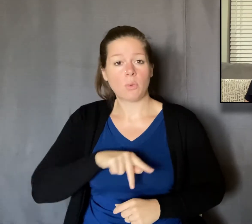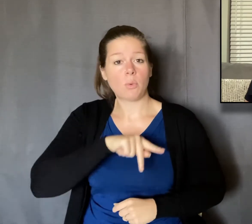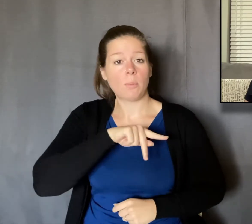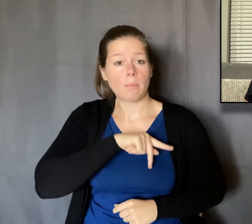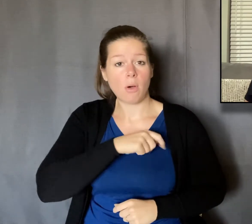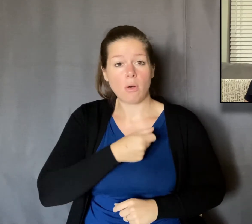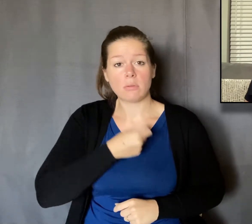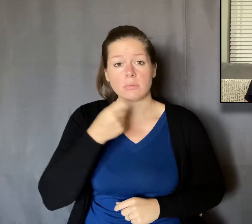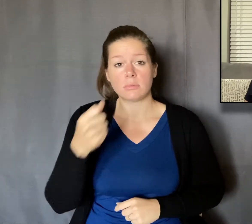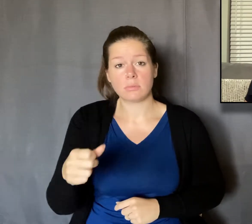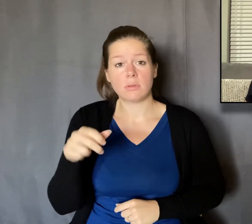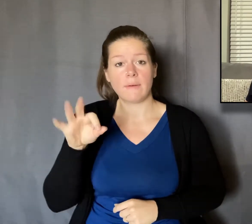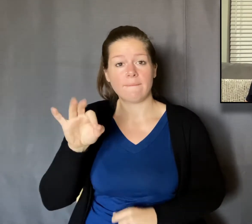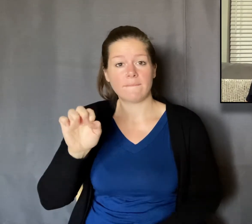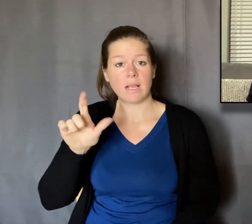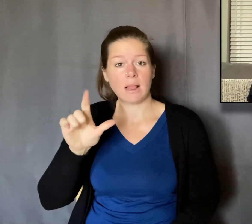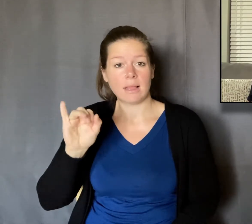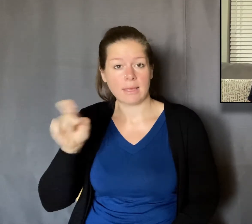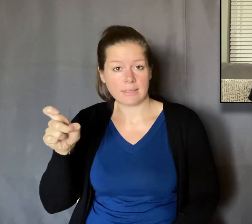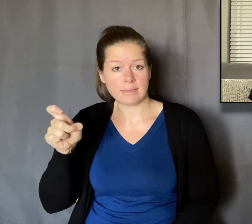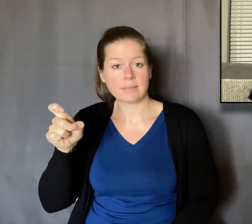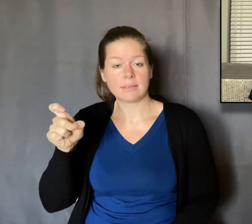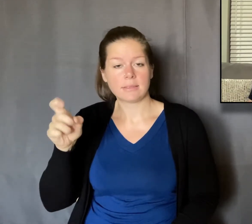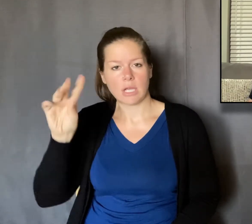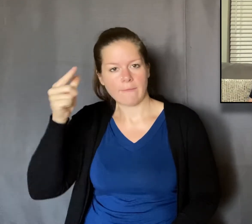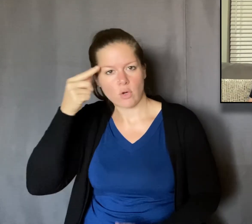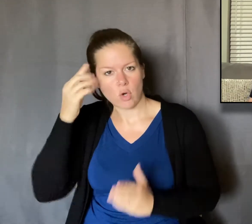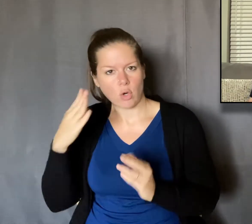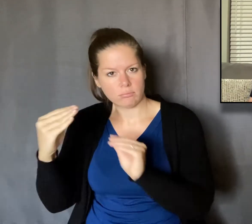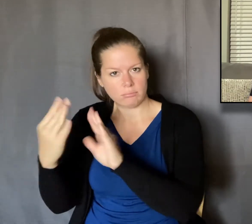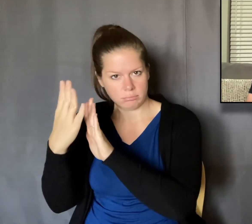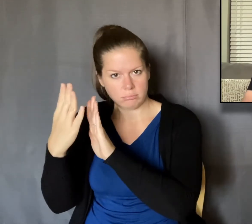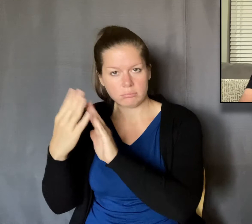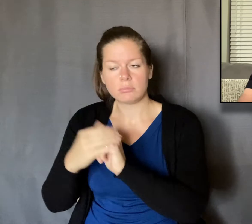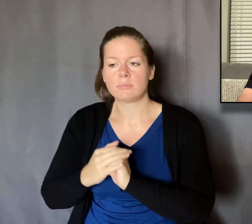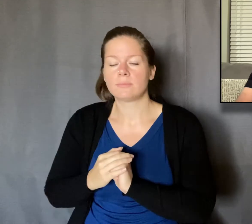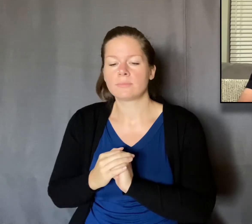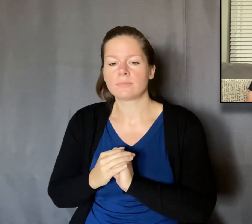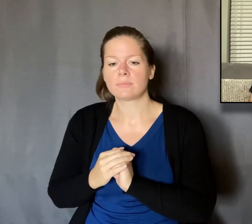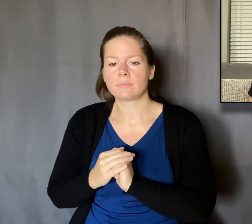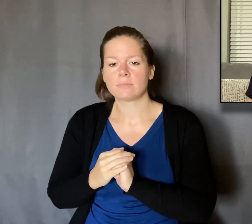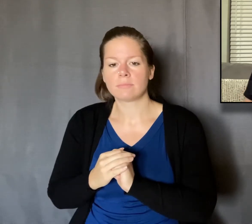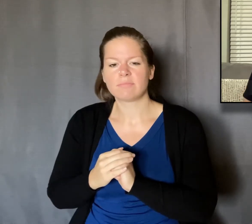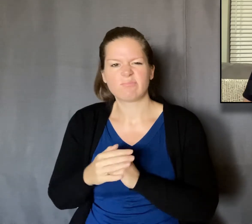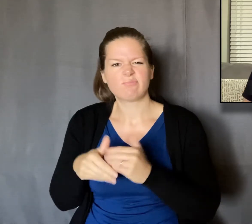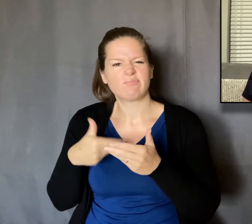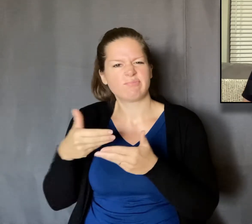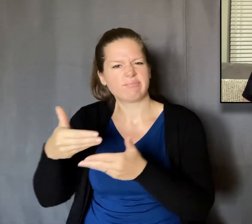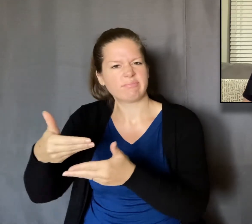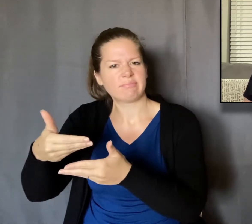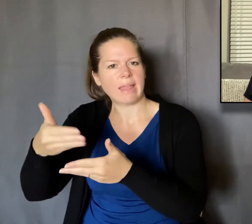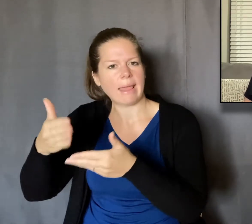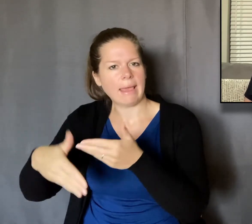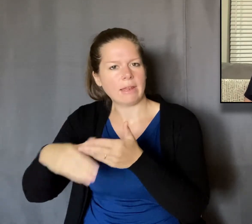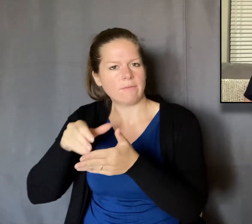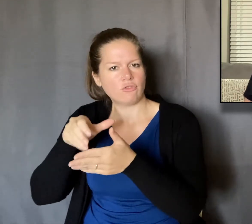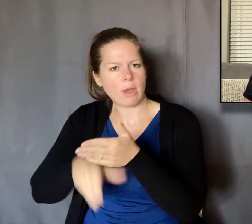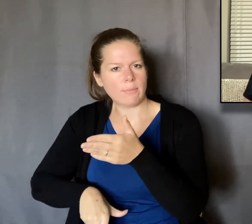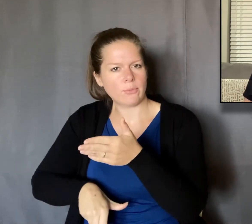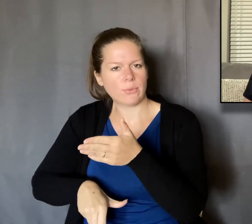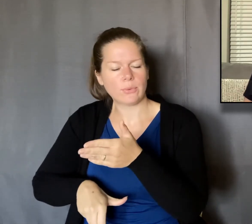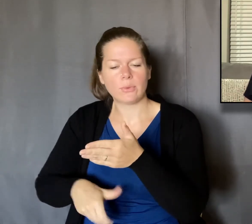the governor. And later on in chapter 23, towards the end, he's